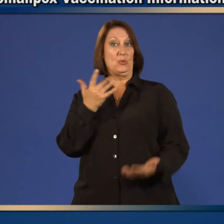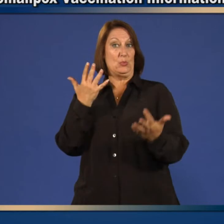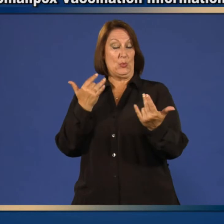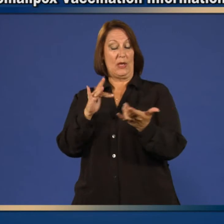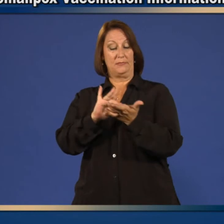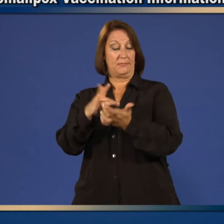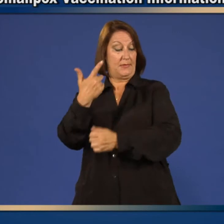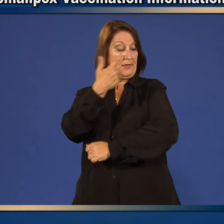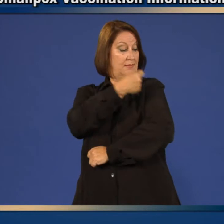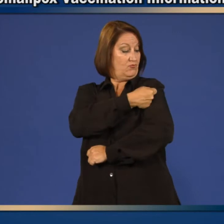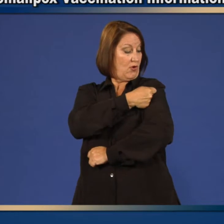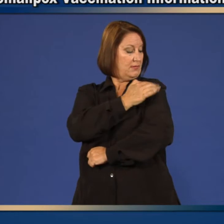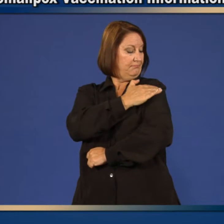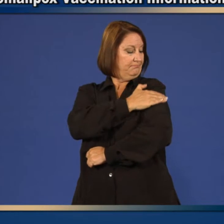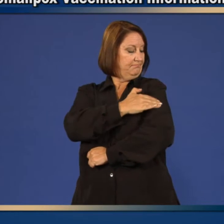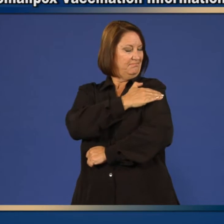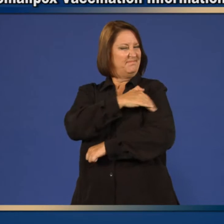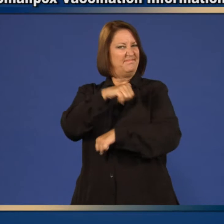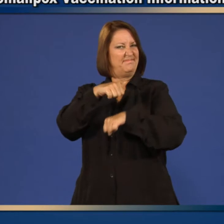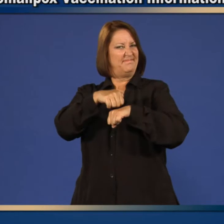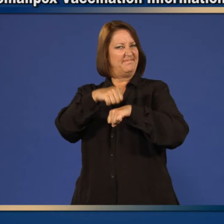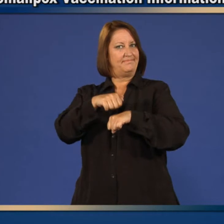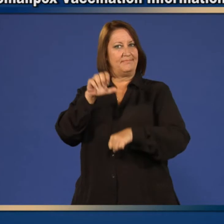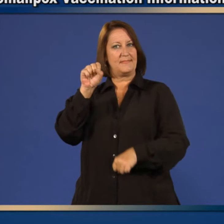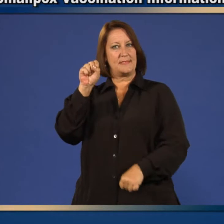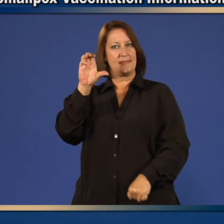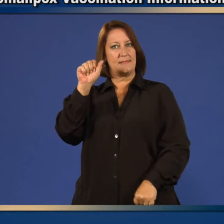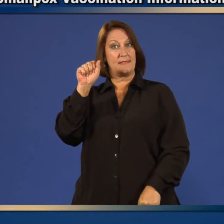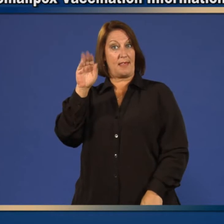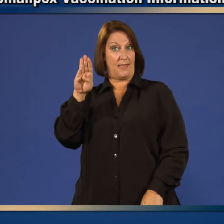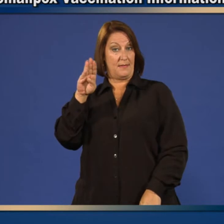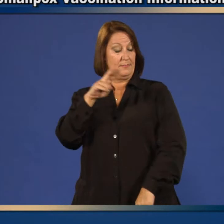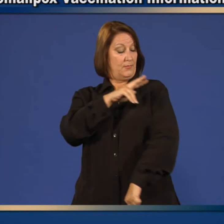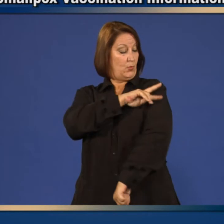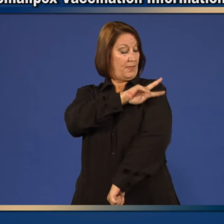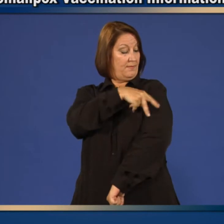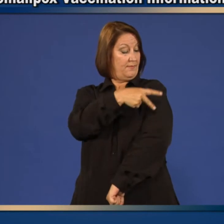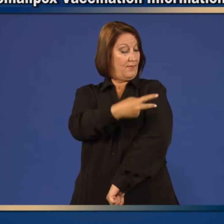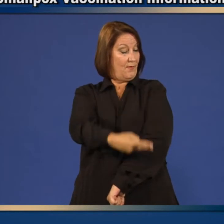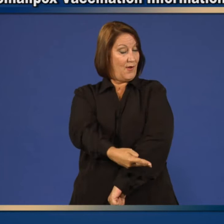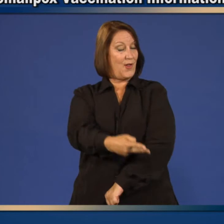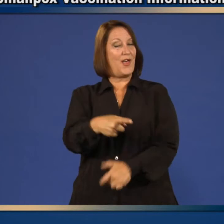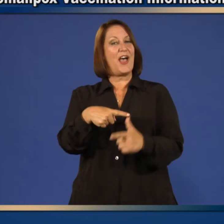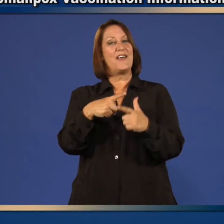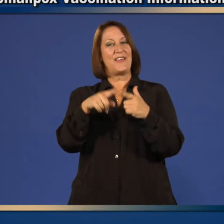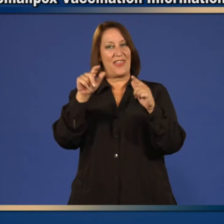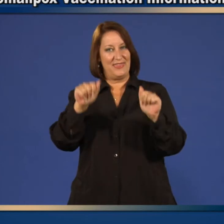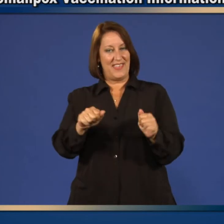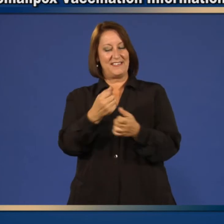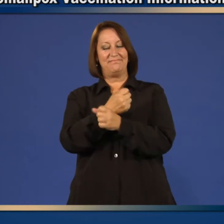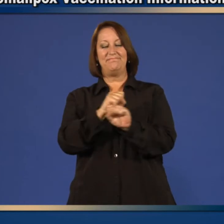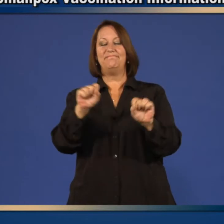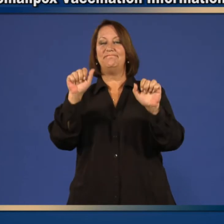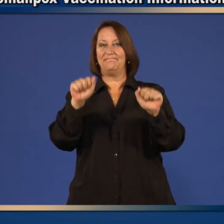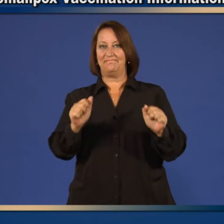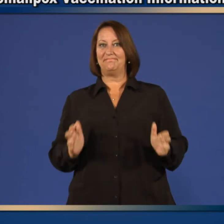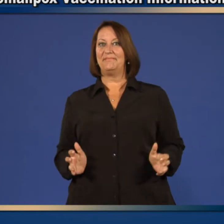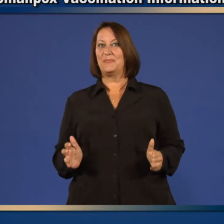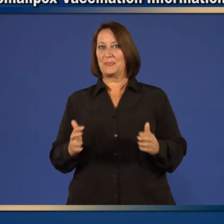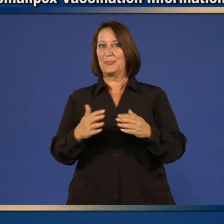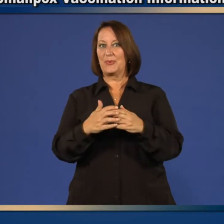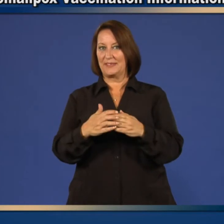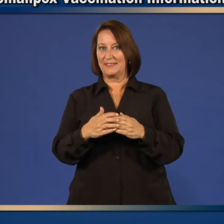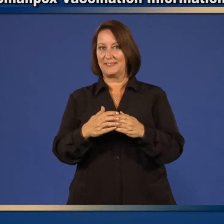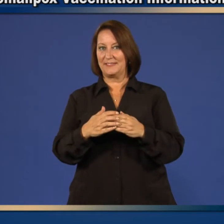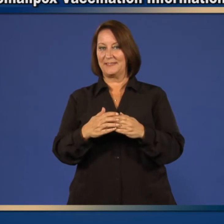A woman should wait until the vaccine site has completely healed and the scab has fallen off before